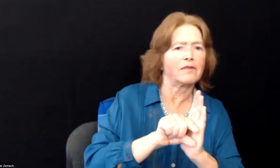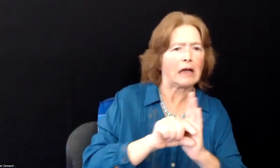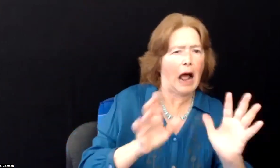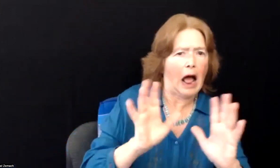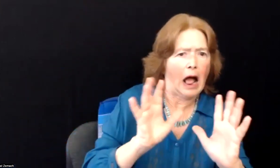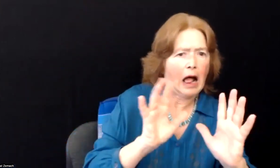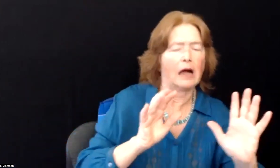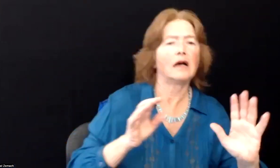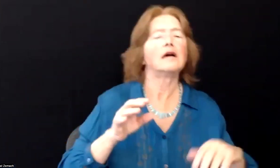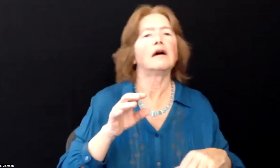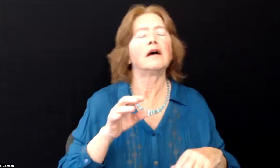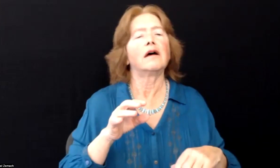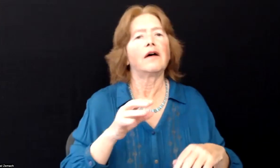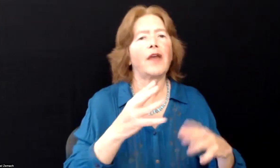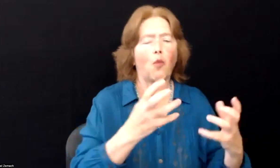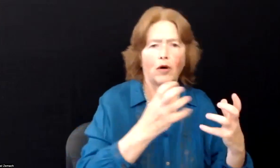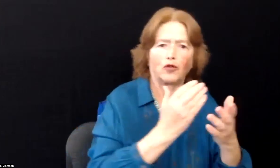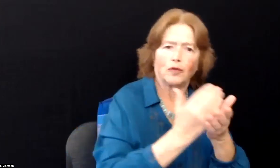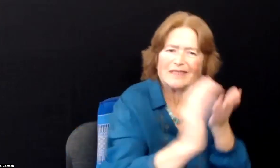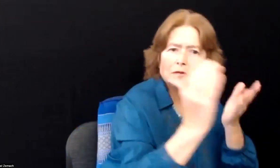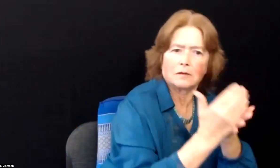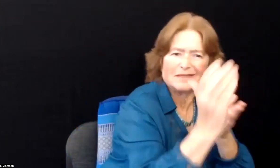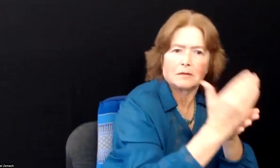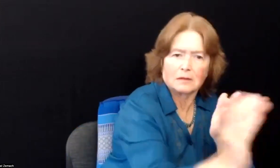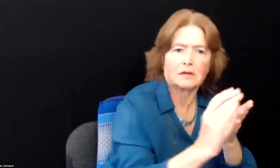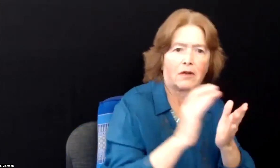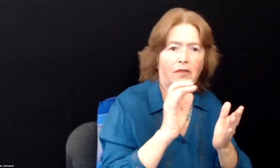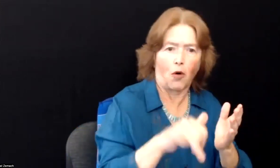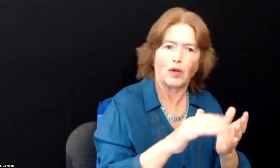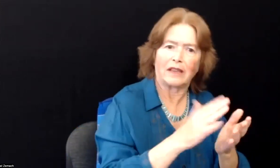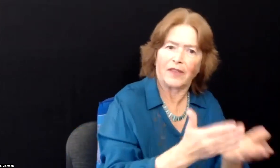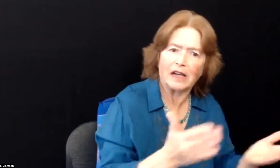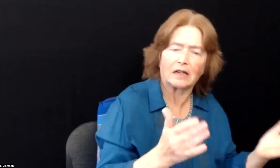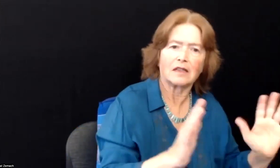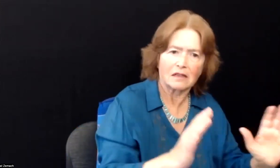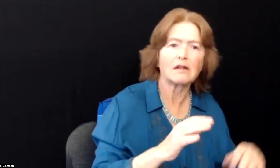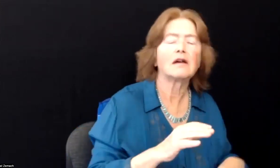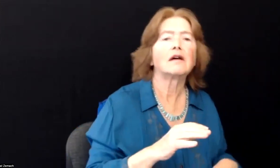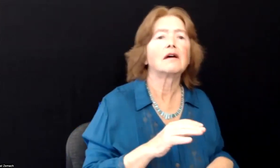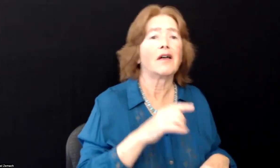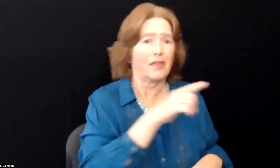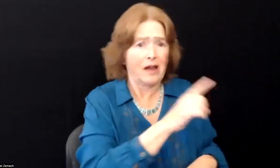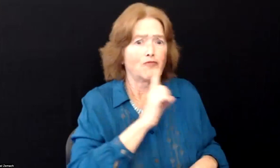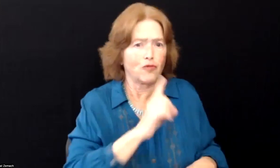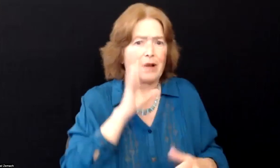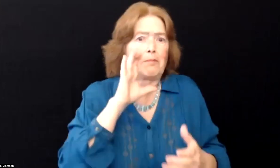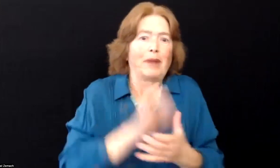for educators in the mainstream schools, they see that as a negative. They want to get rid of those elements. They